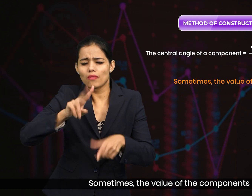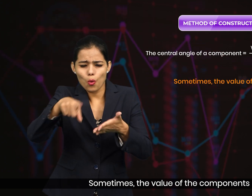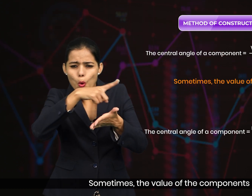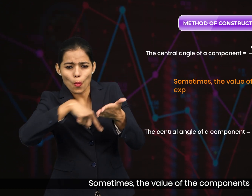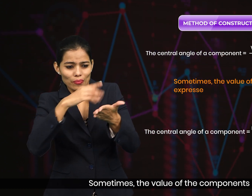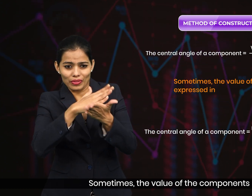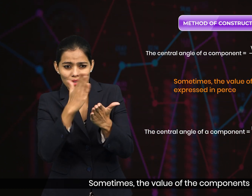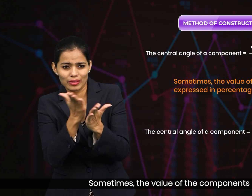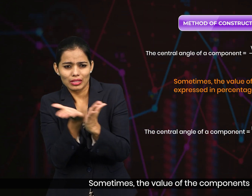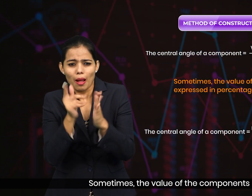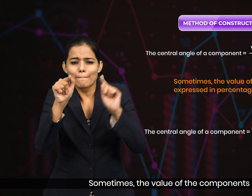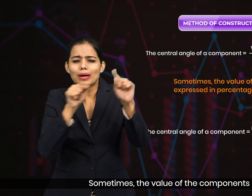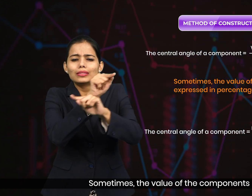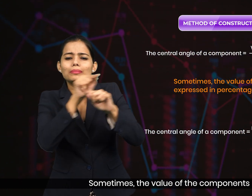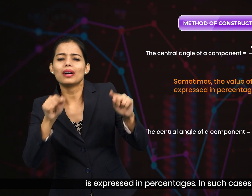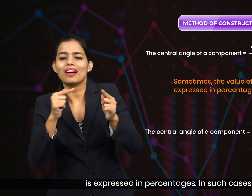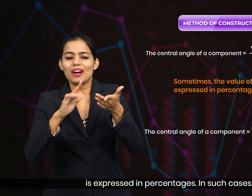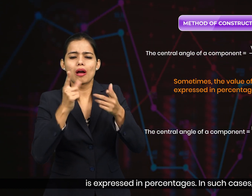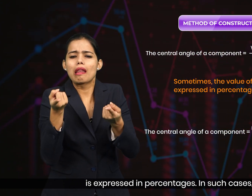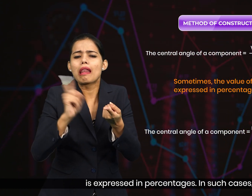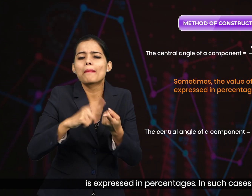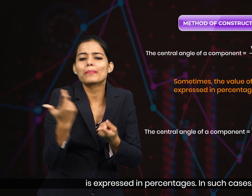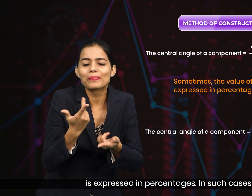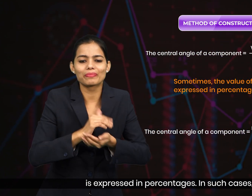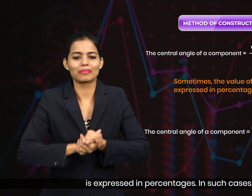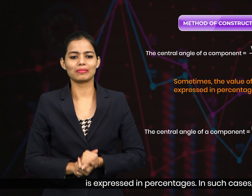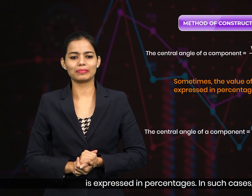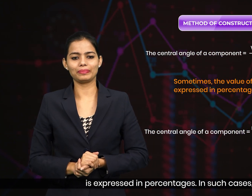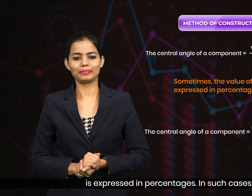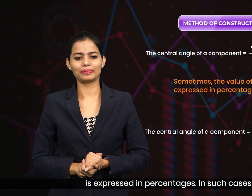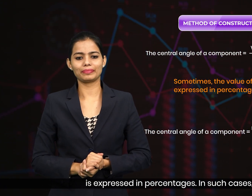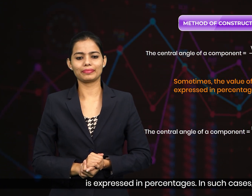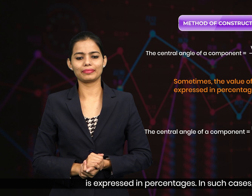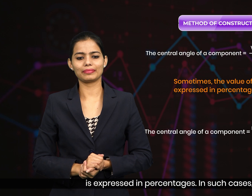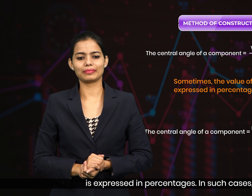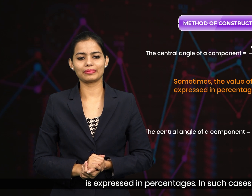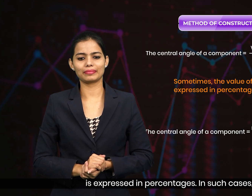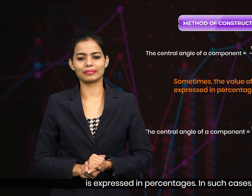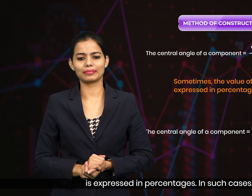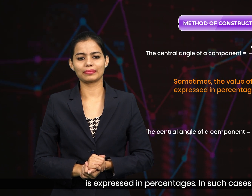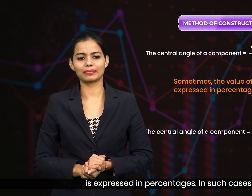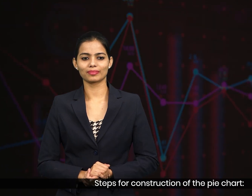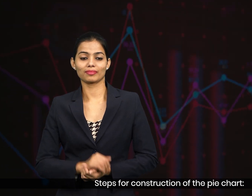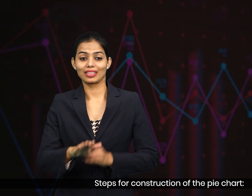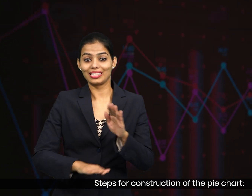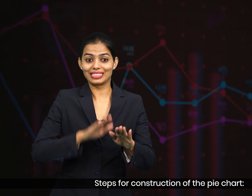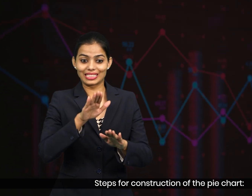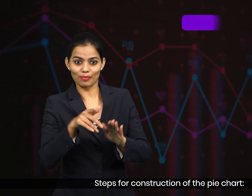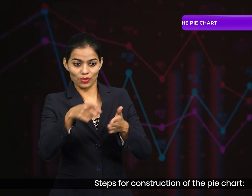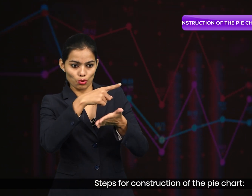Sometimes, the value of the components is expressed in percentages. In such cases, steps